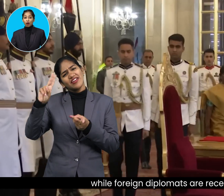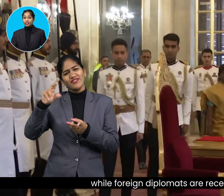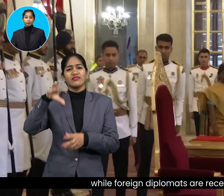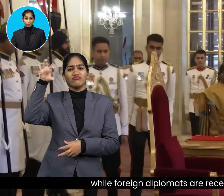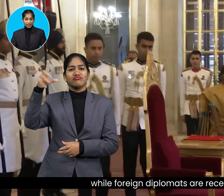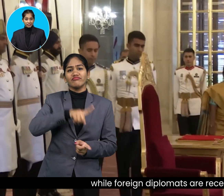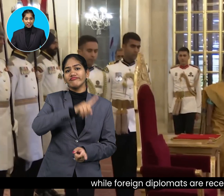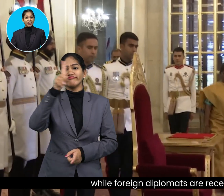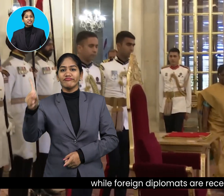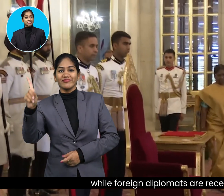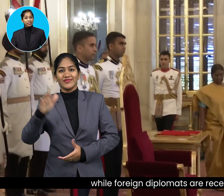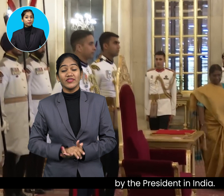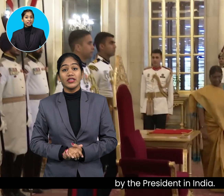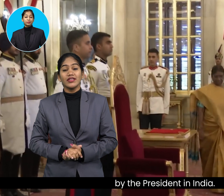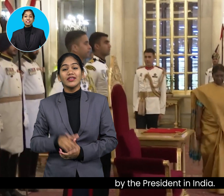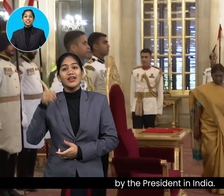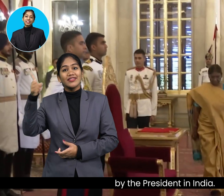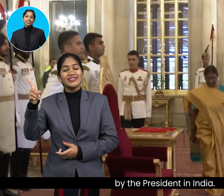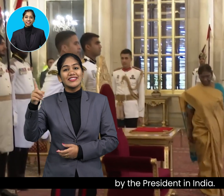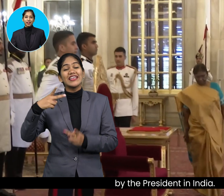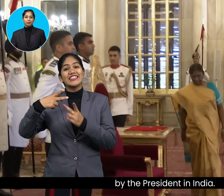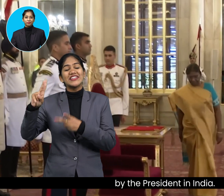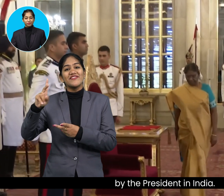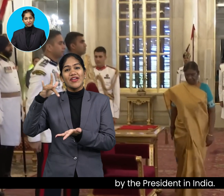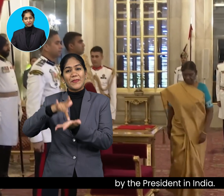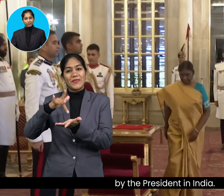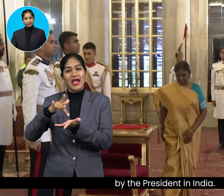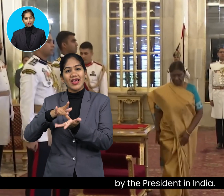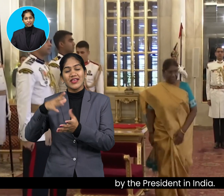while foreign diplomats are received by the President in India.